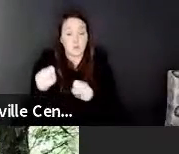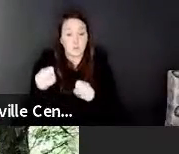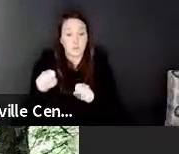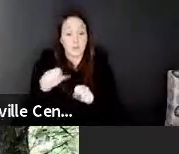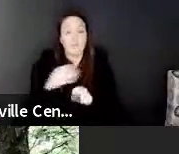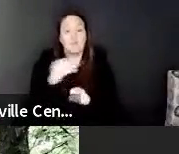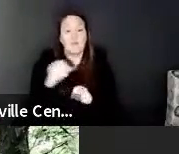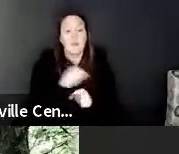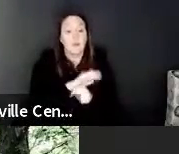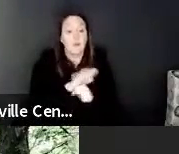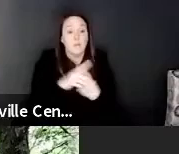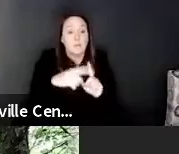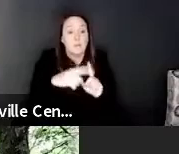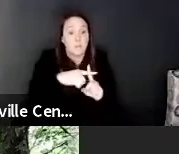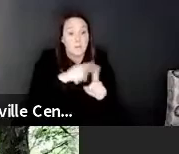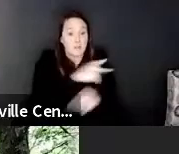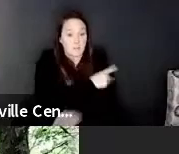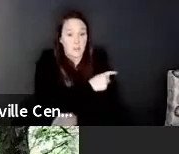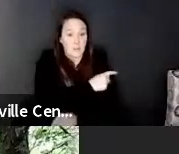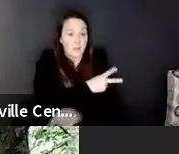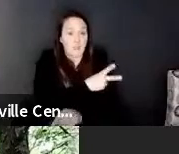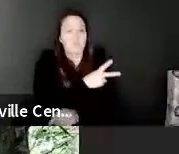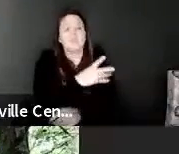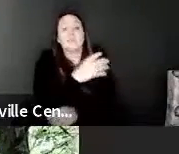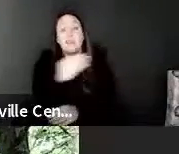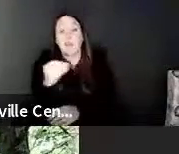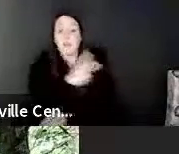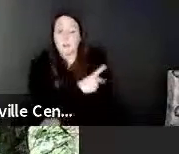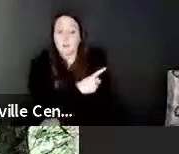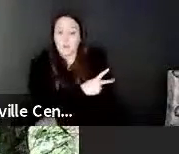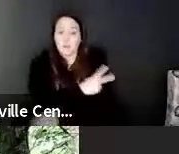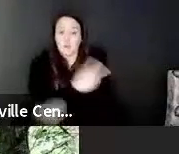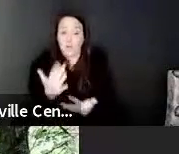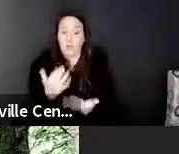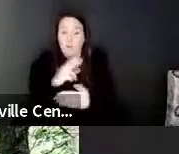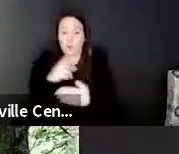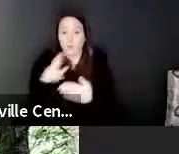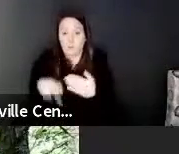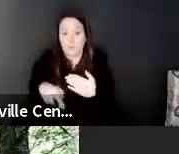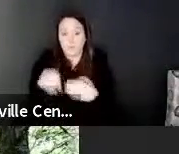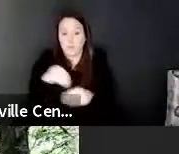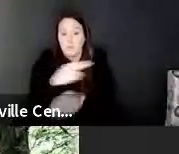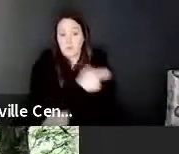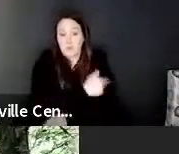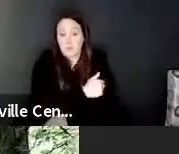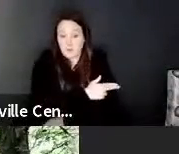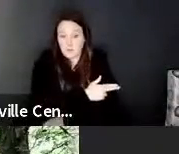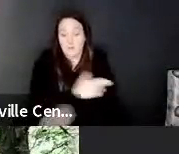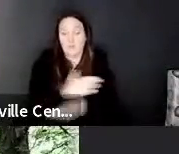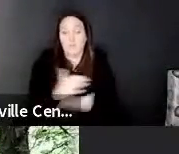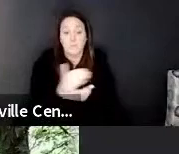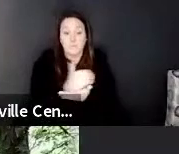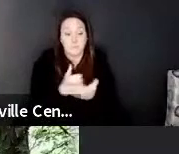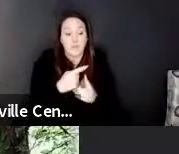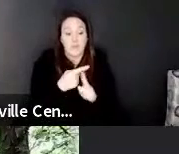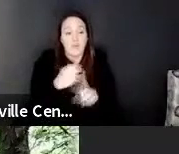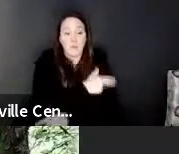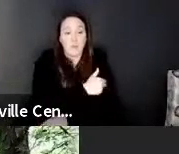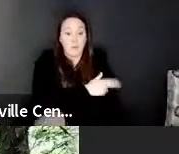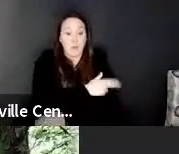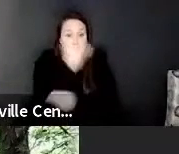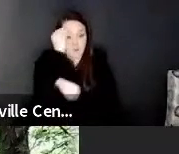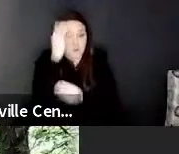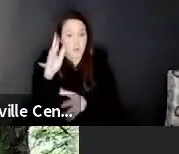the COVID positive patients and the patients with pending test results in the hospital. These data are gathered from the information hospitals put into the